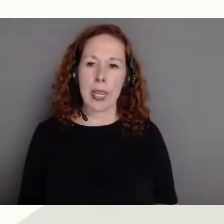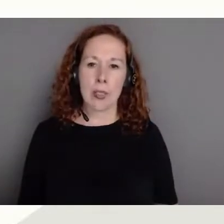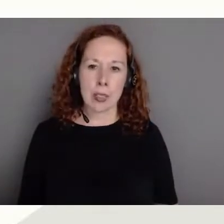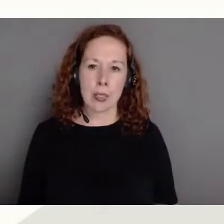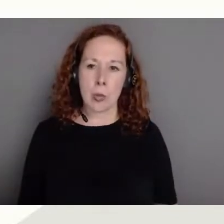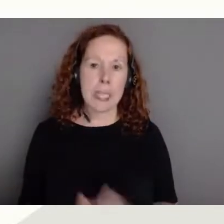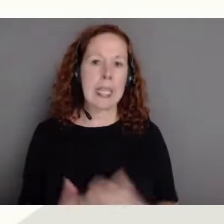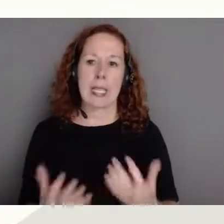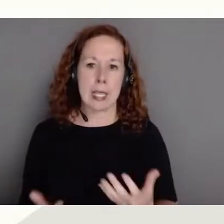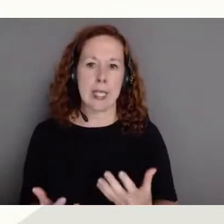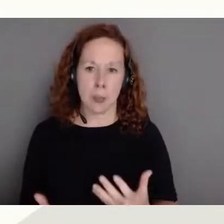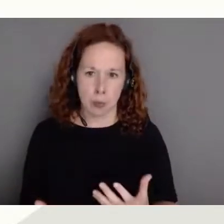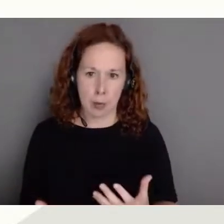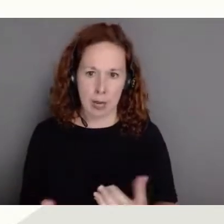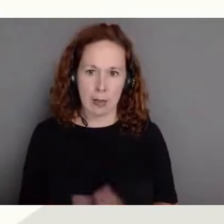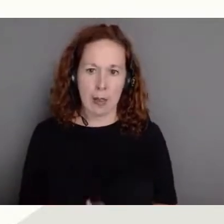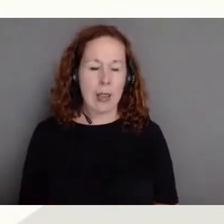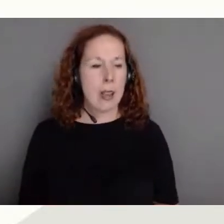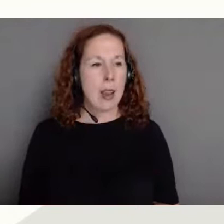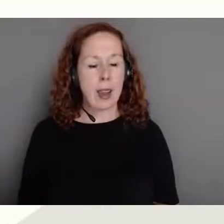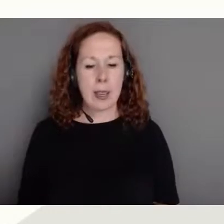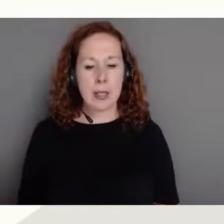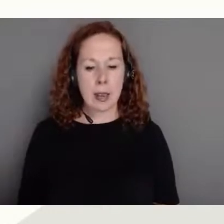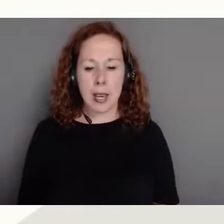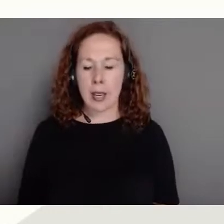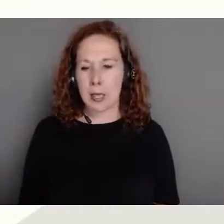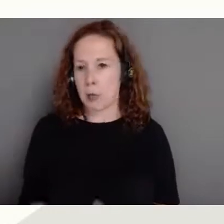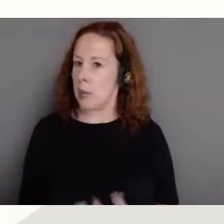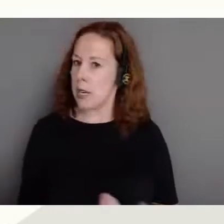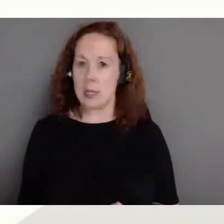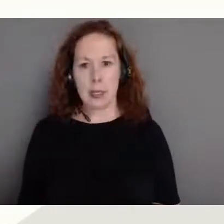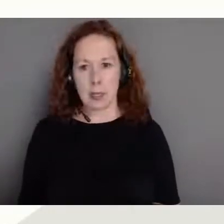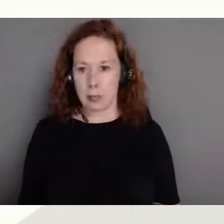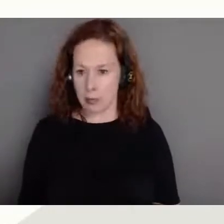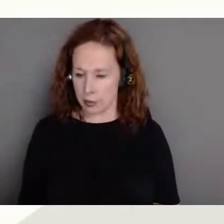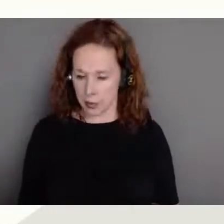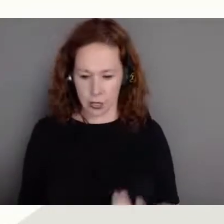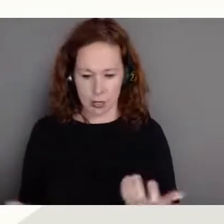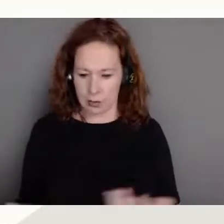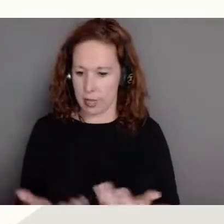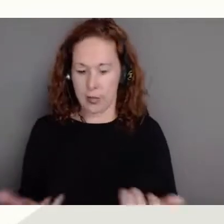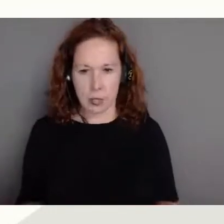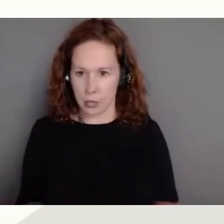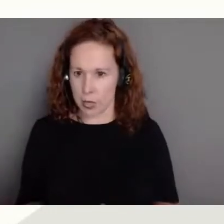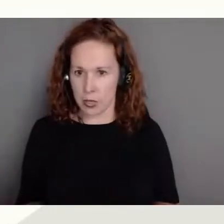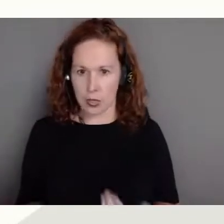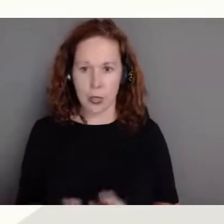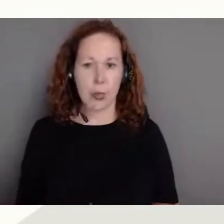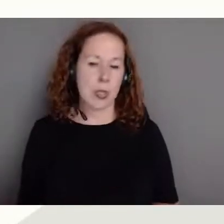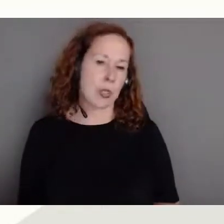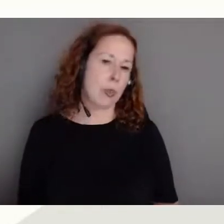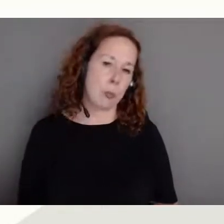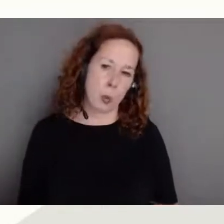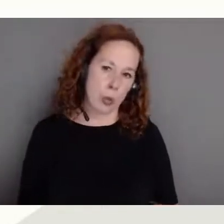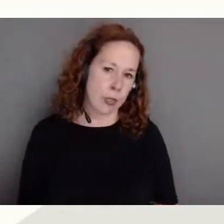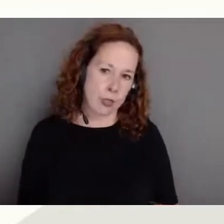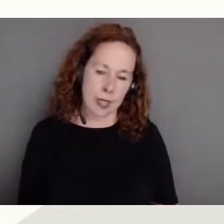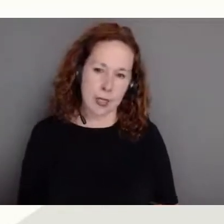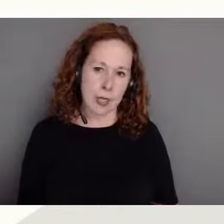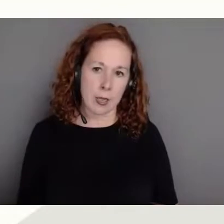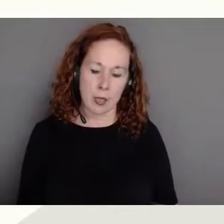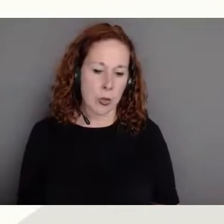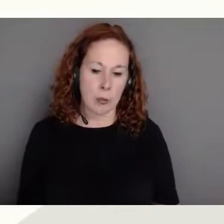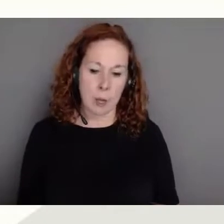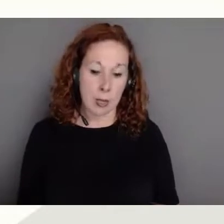wow, like this really clicks for me. mm. And I had an amazing first deaf instructor who was so supportive